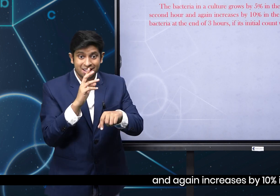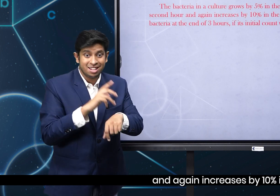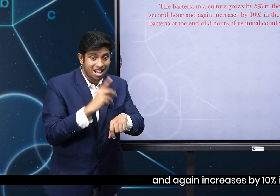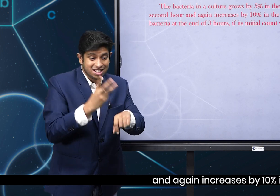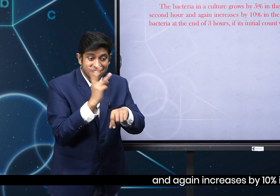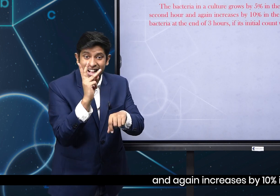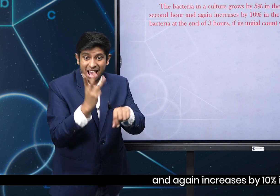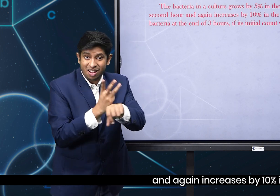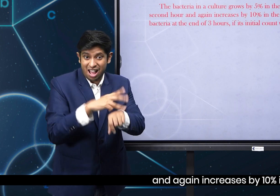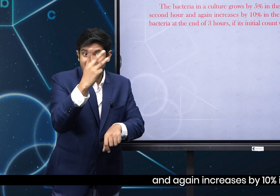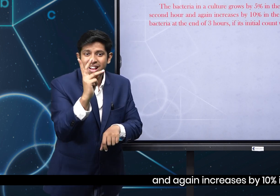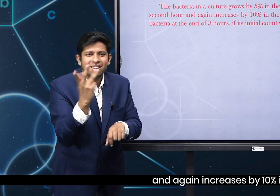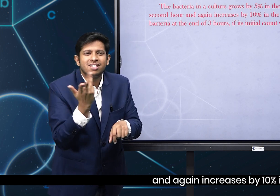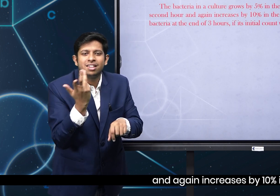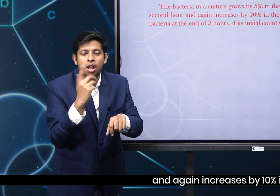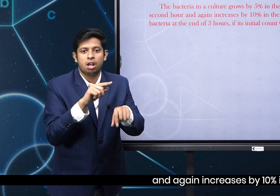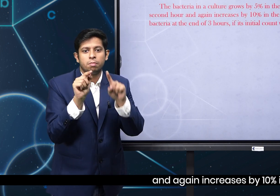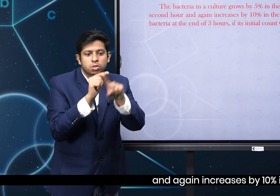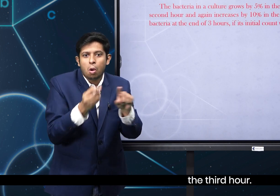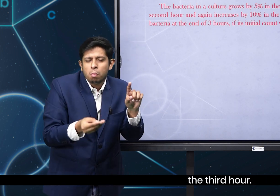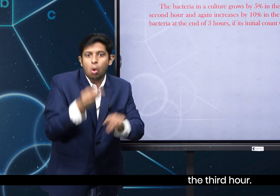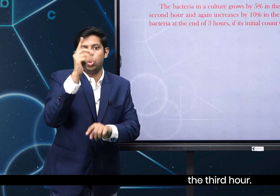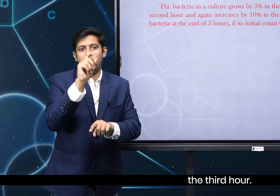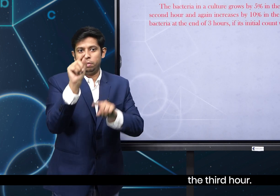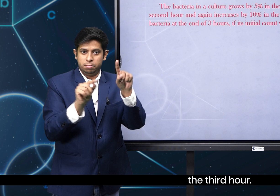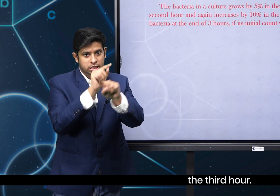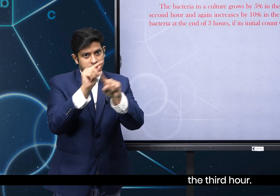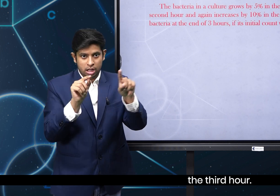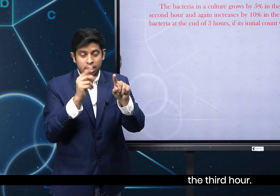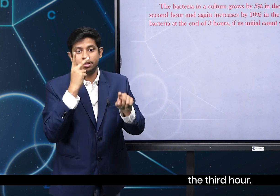and again increases by 10% in the third hour.